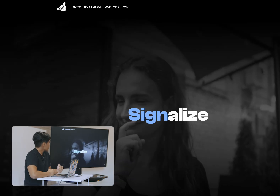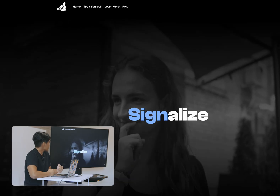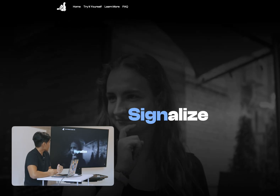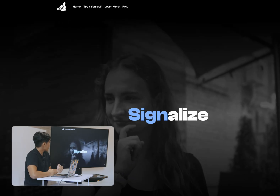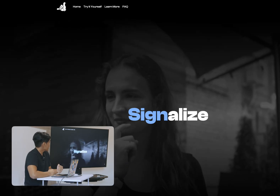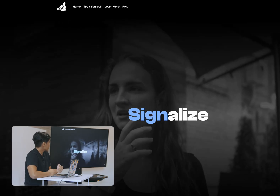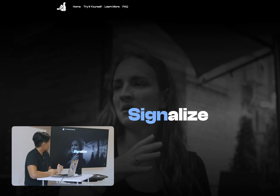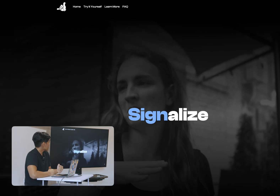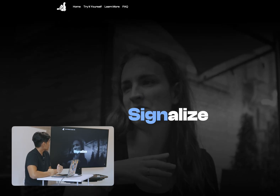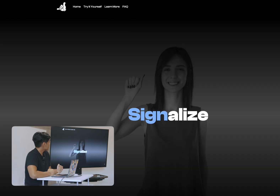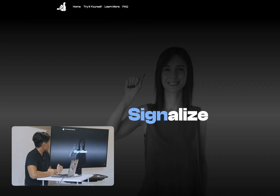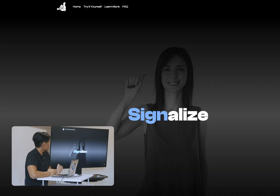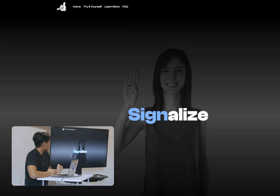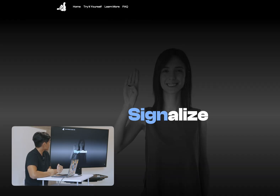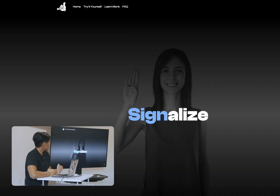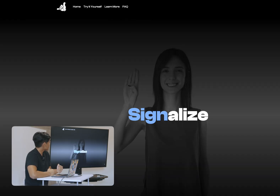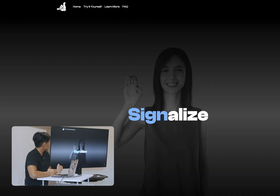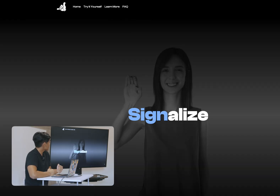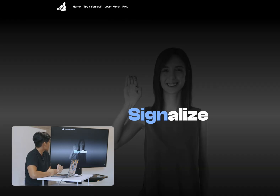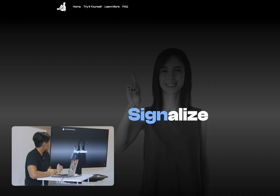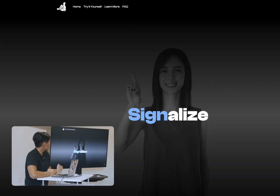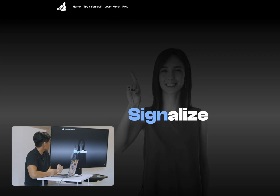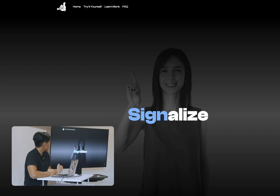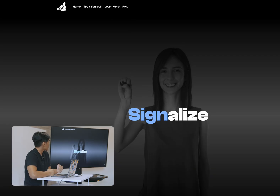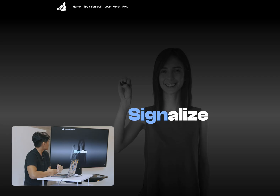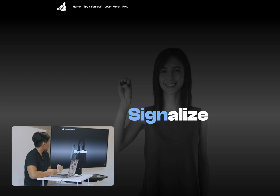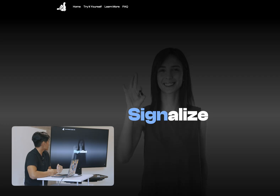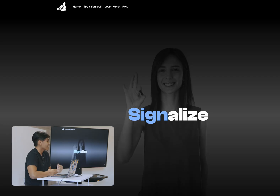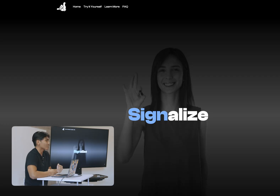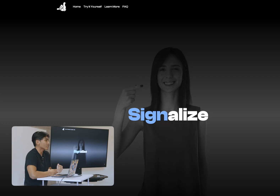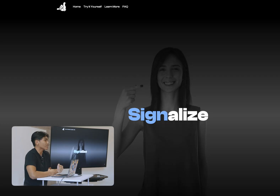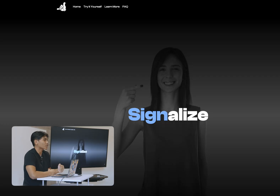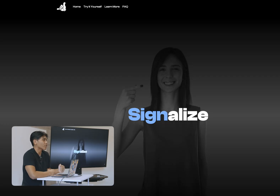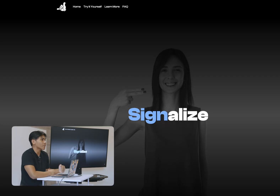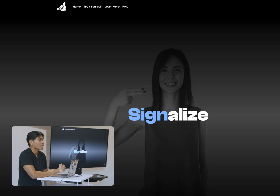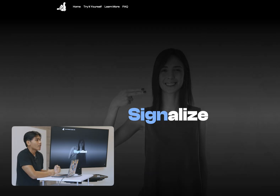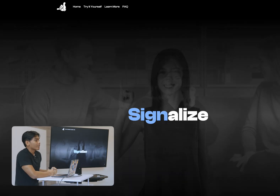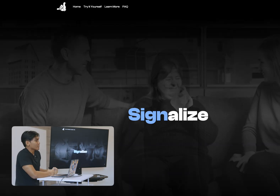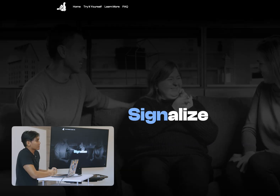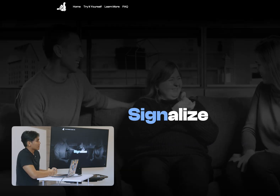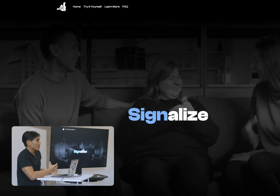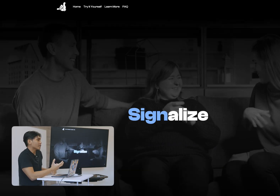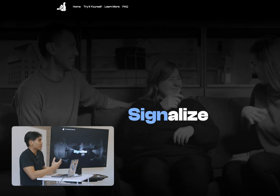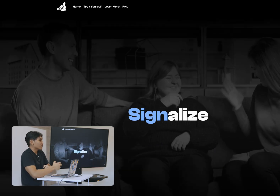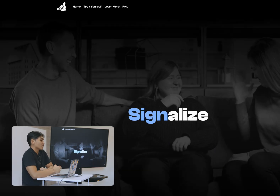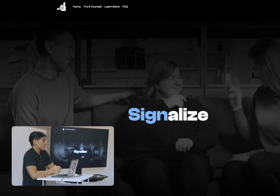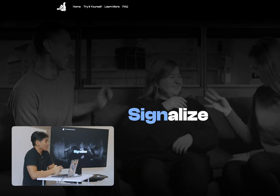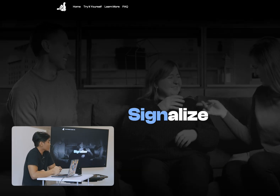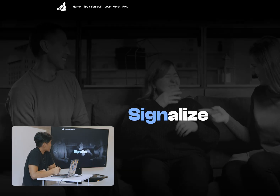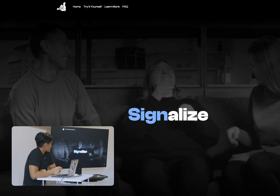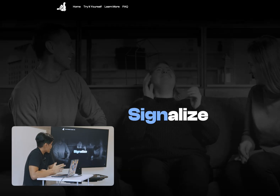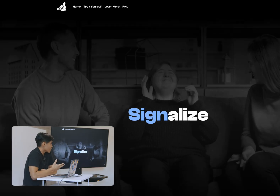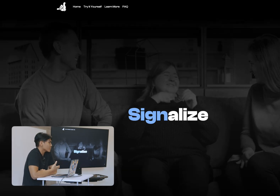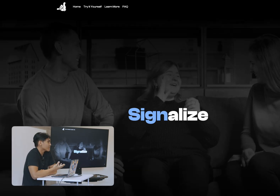In terms of challenges, I think it was really trying to get this whole thing started because I would have to do a lot